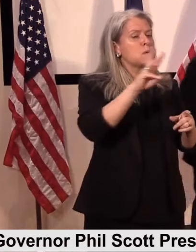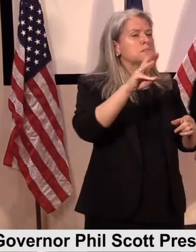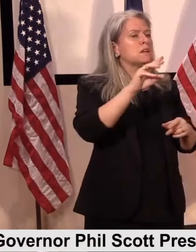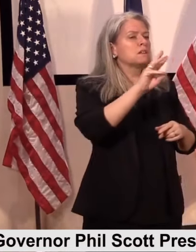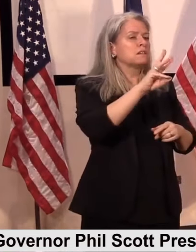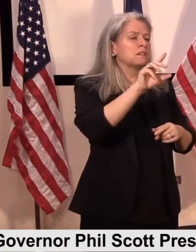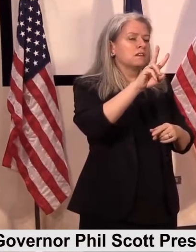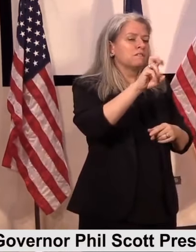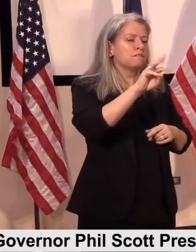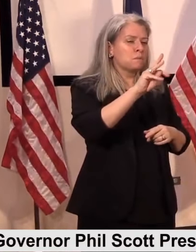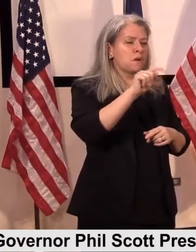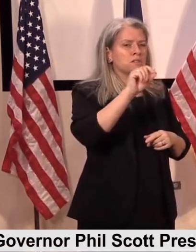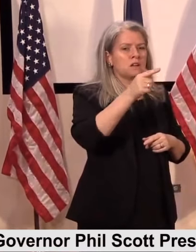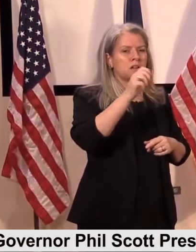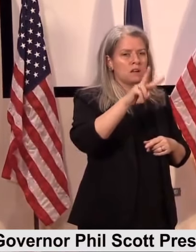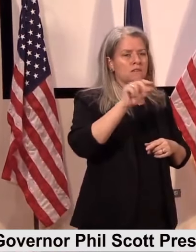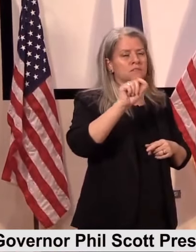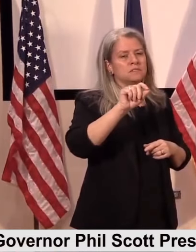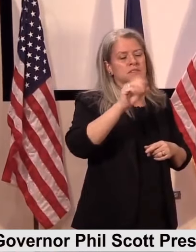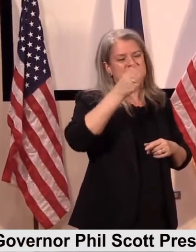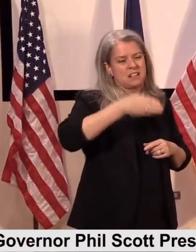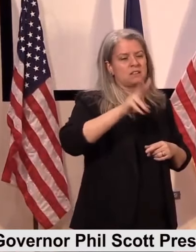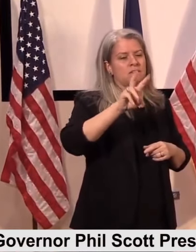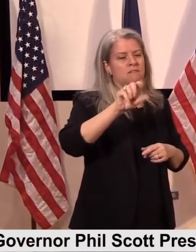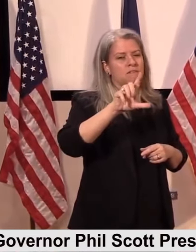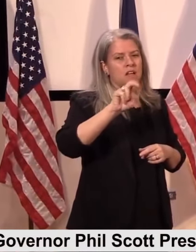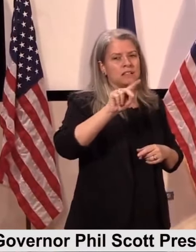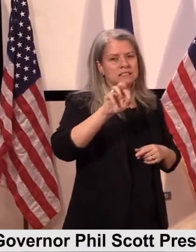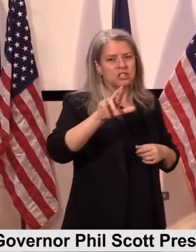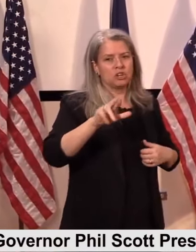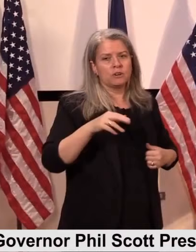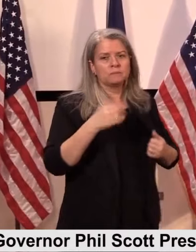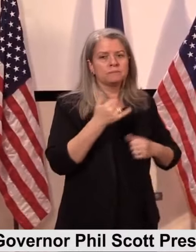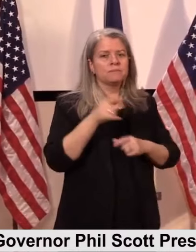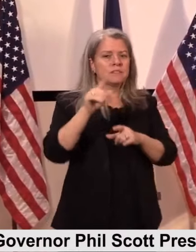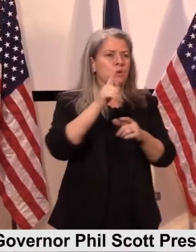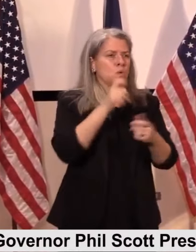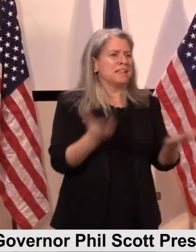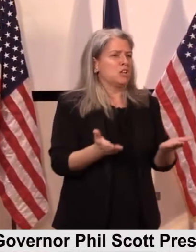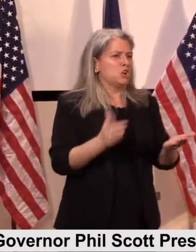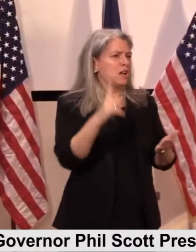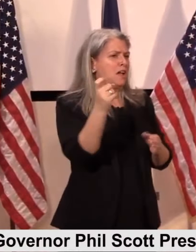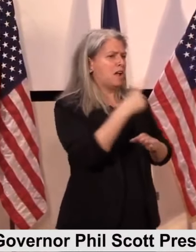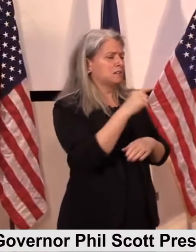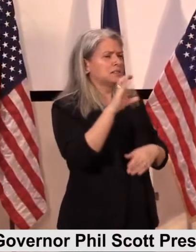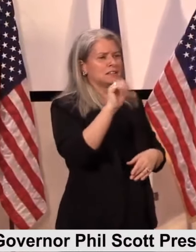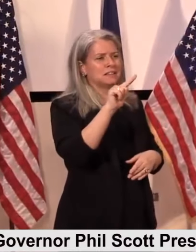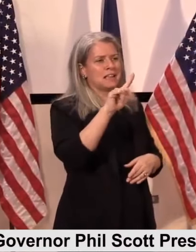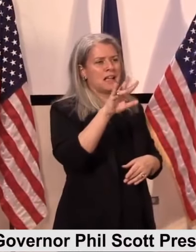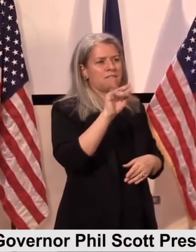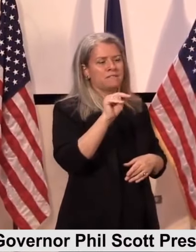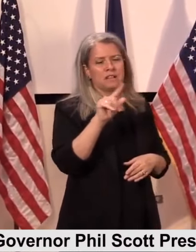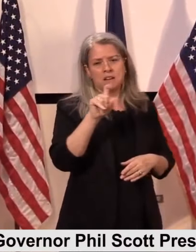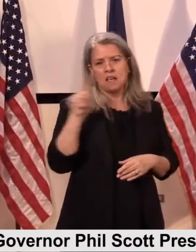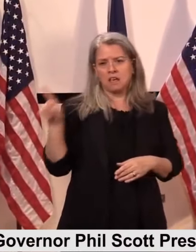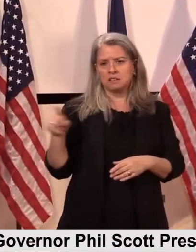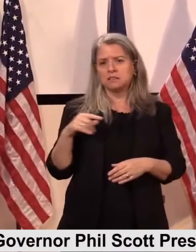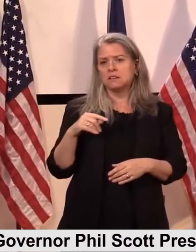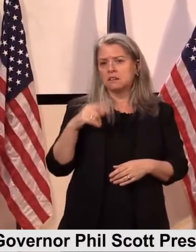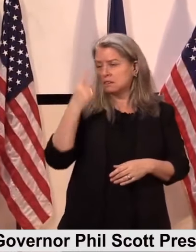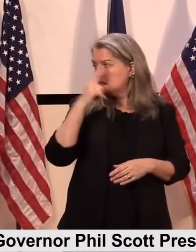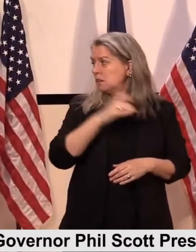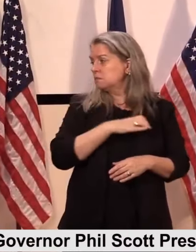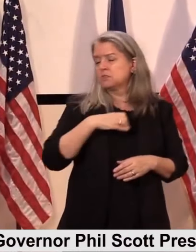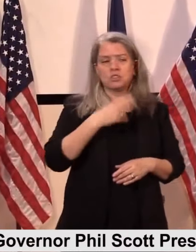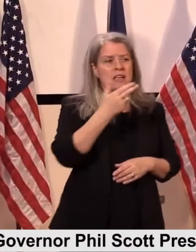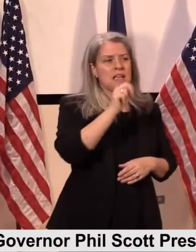vermont.gov/volunteer. All right, Calvin? Okay, so I think this might be more of a question for Commissioner Harrington. So